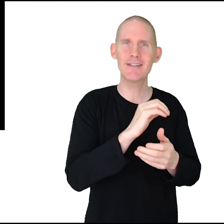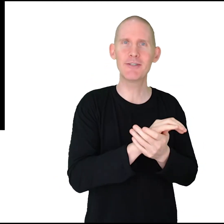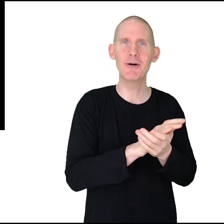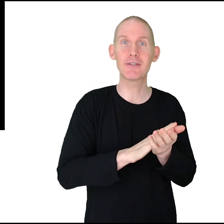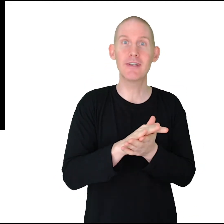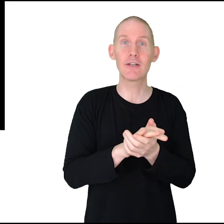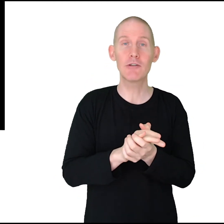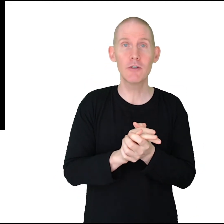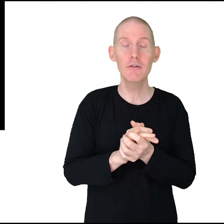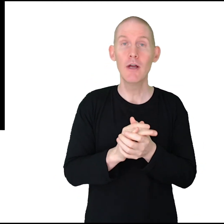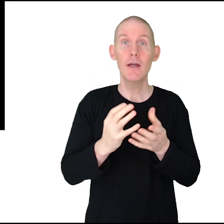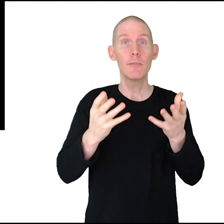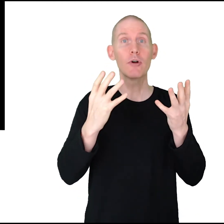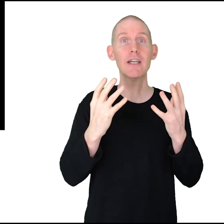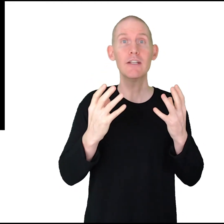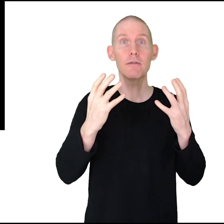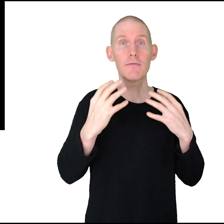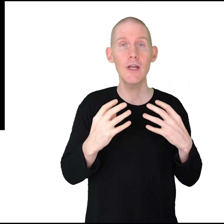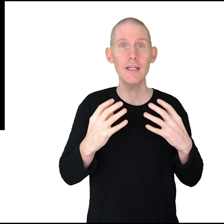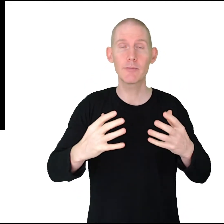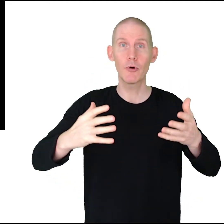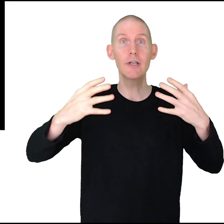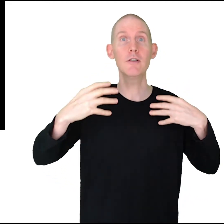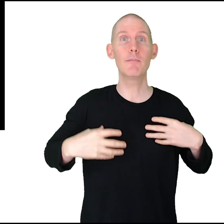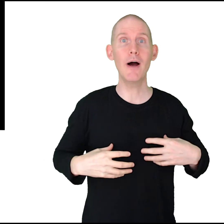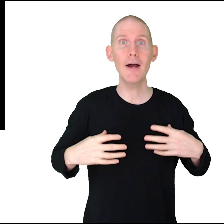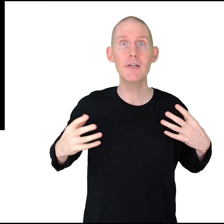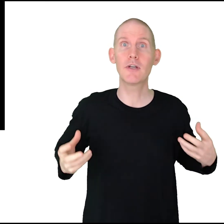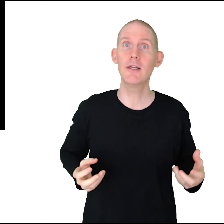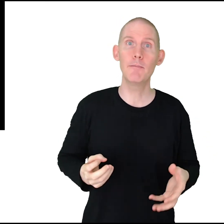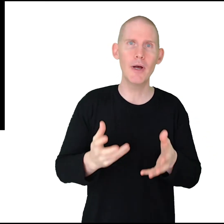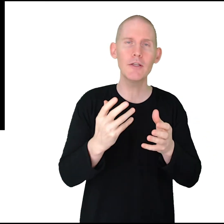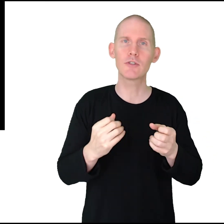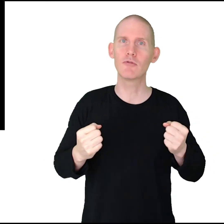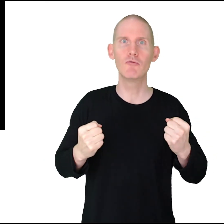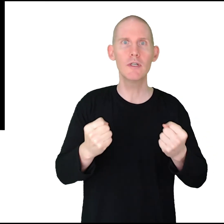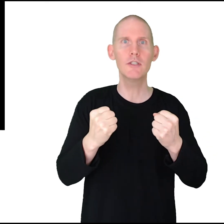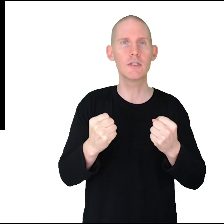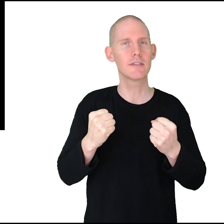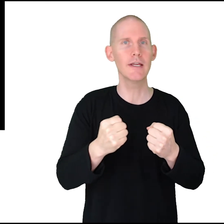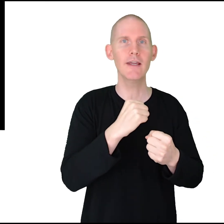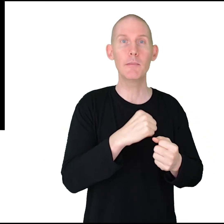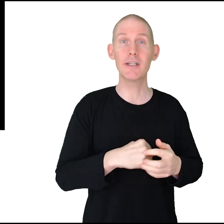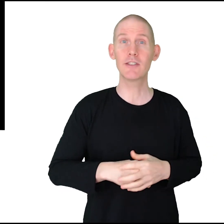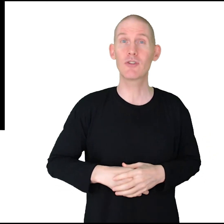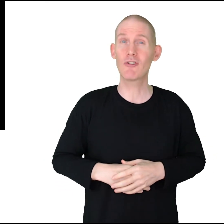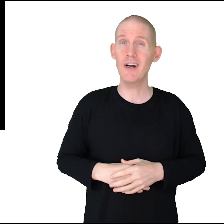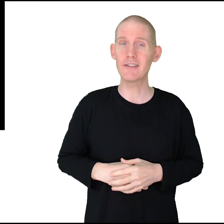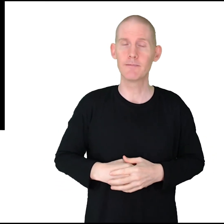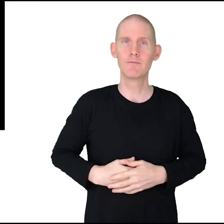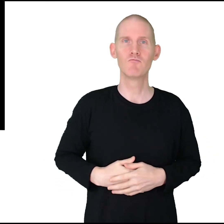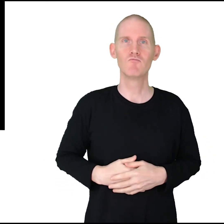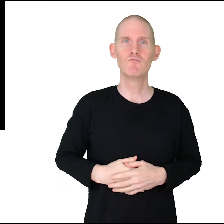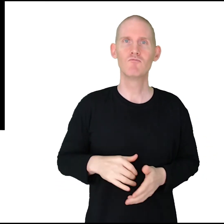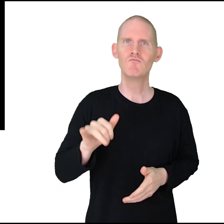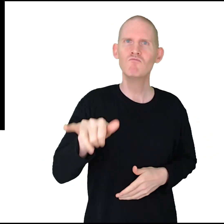know it's not true, put it in your face, put it in your body. You can embellish to really just send that message across.